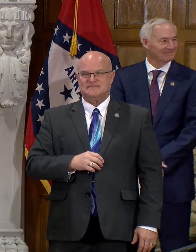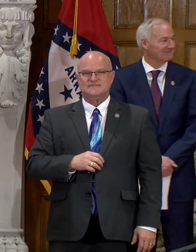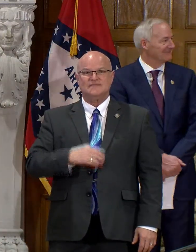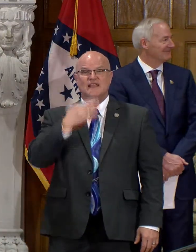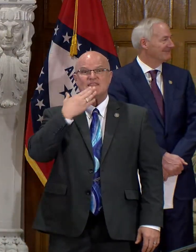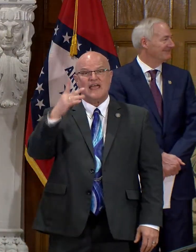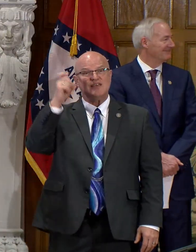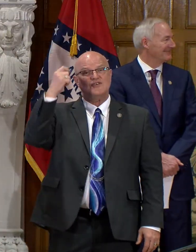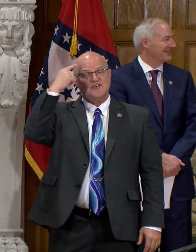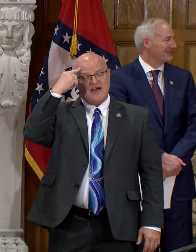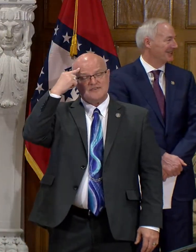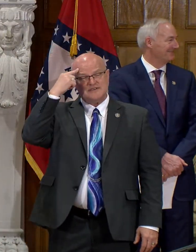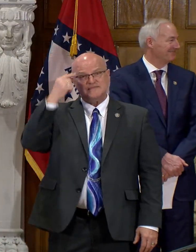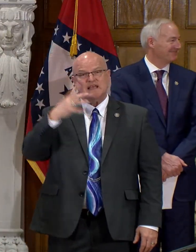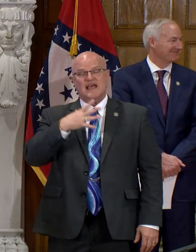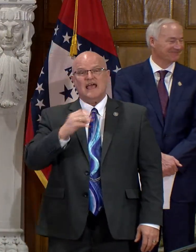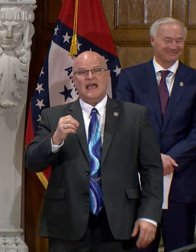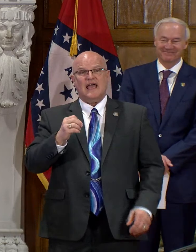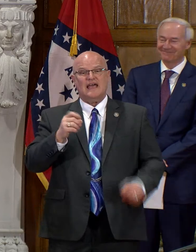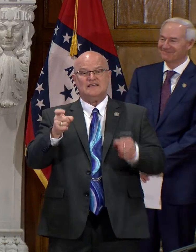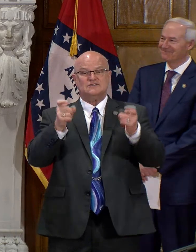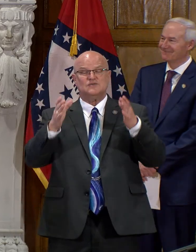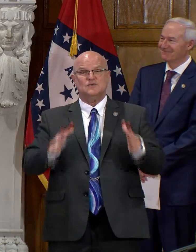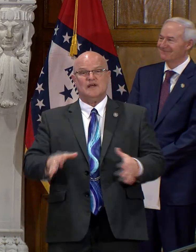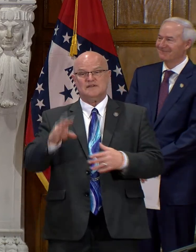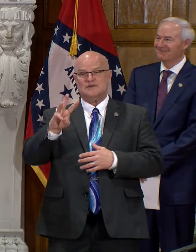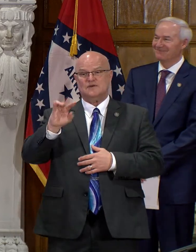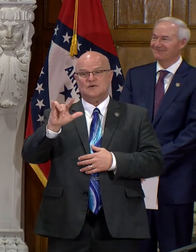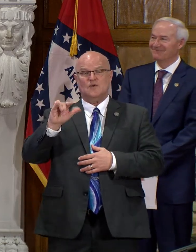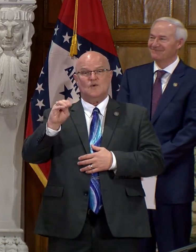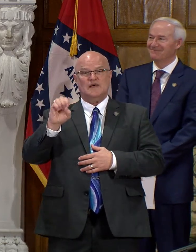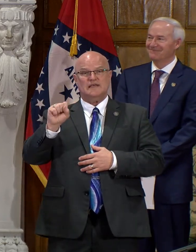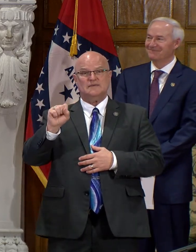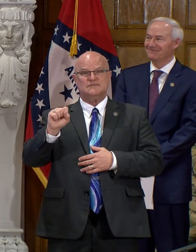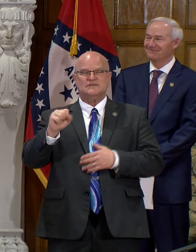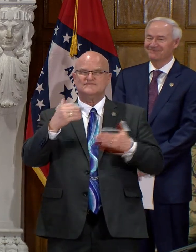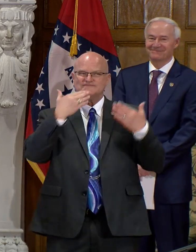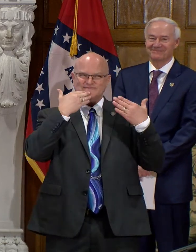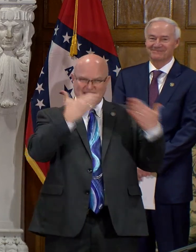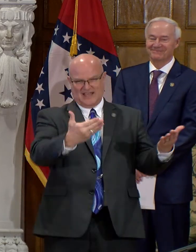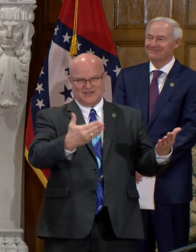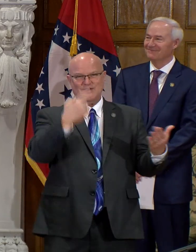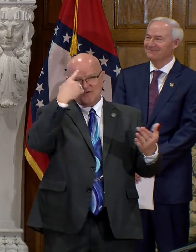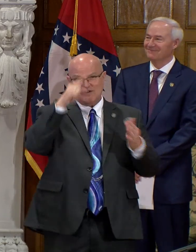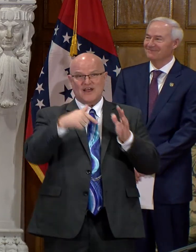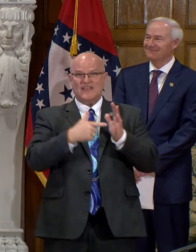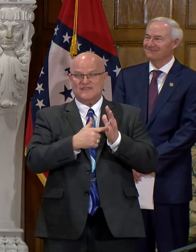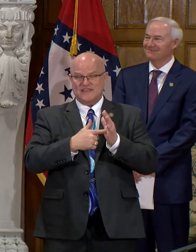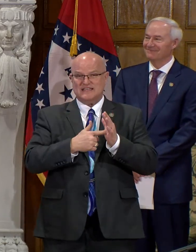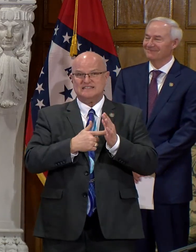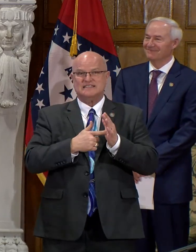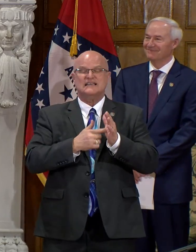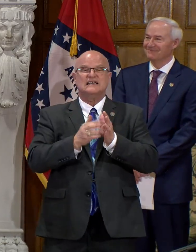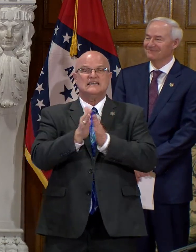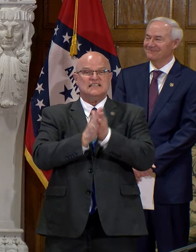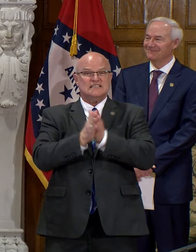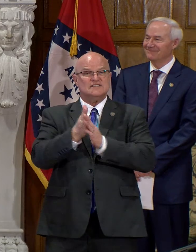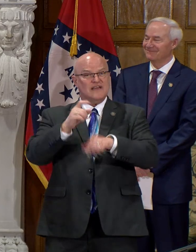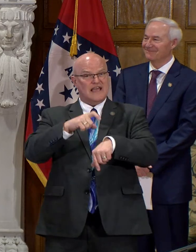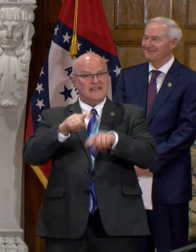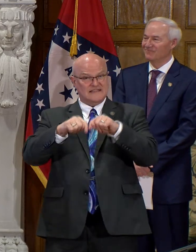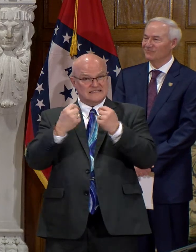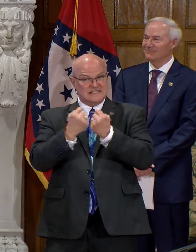Well, thank you, Governor, and to Director Williams. I say thank you for this initiative, and to the team